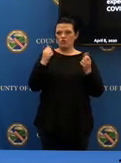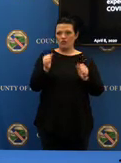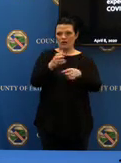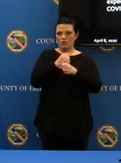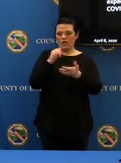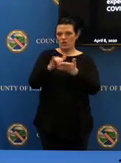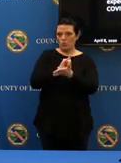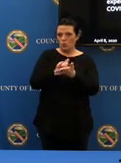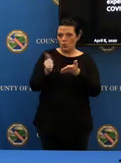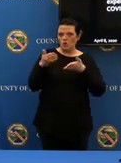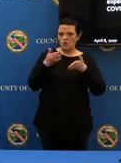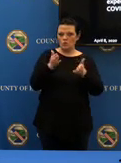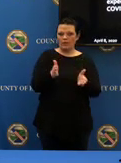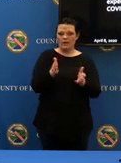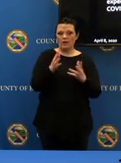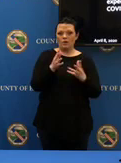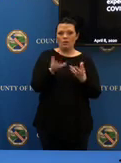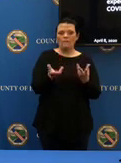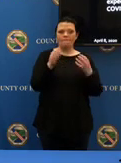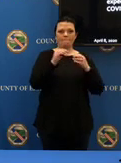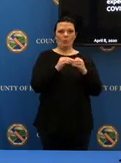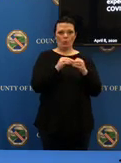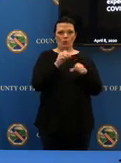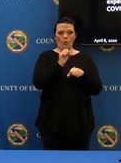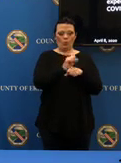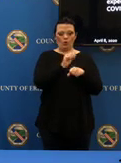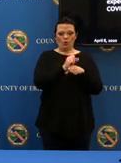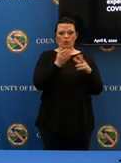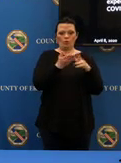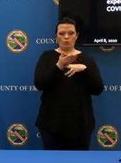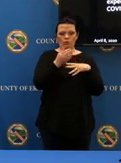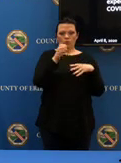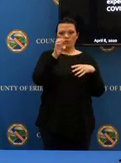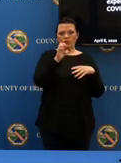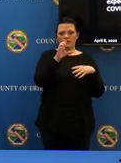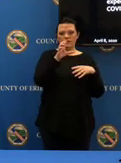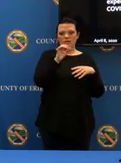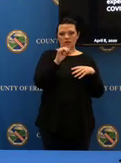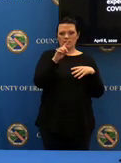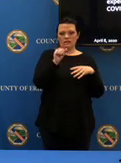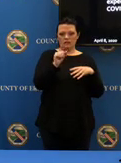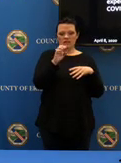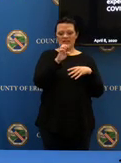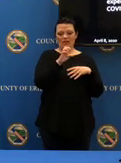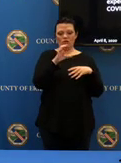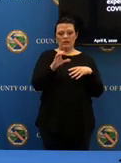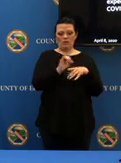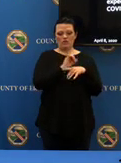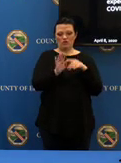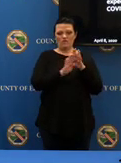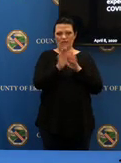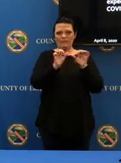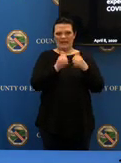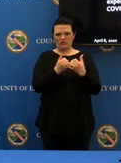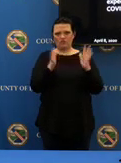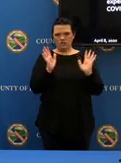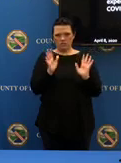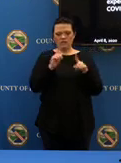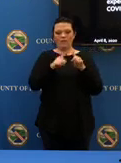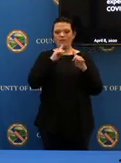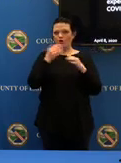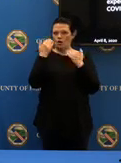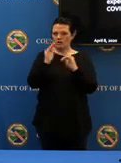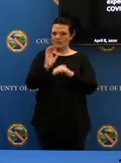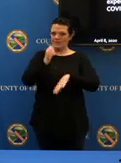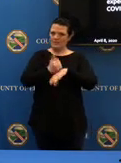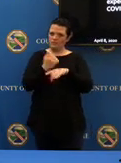to allow us to do additional work through the Erie County Industrial Development Agency and all development agencies, but there are limitations in